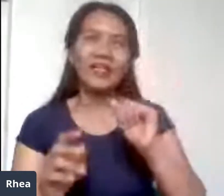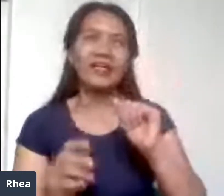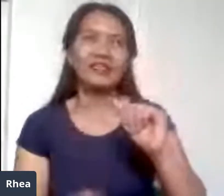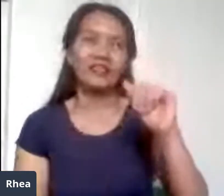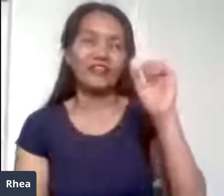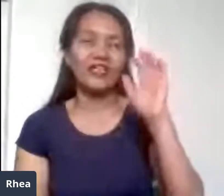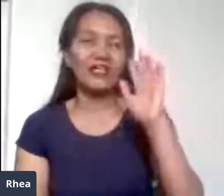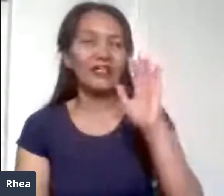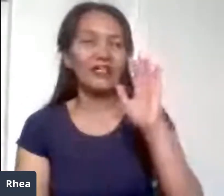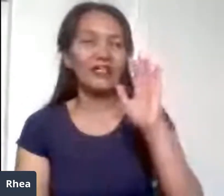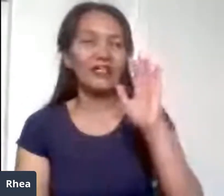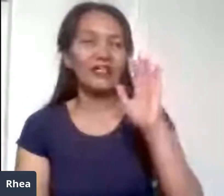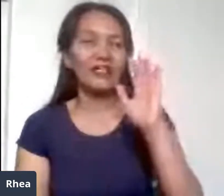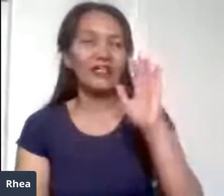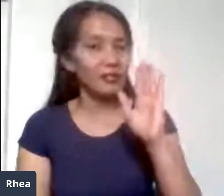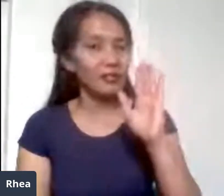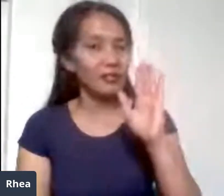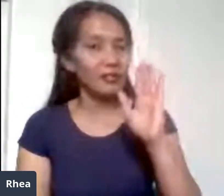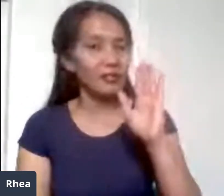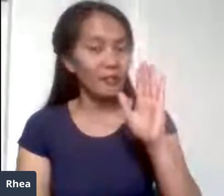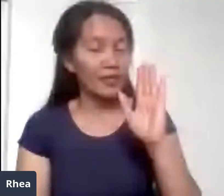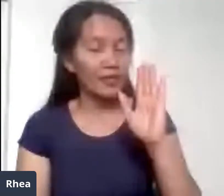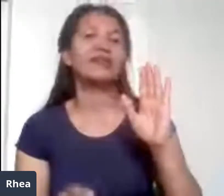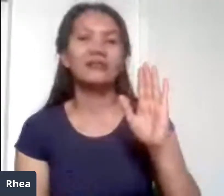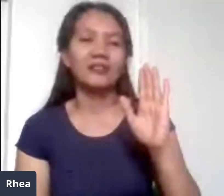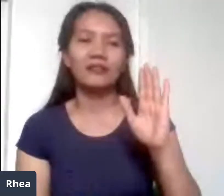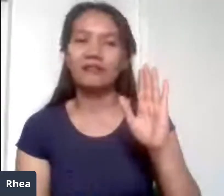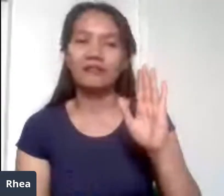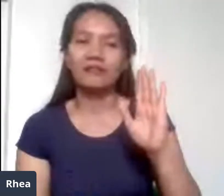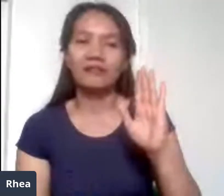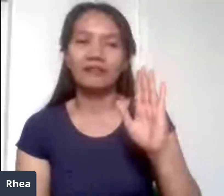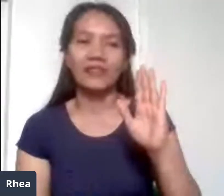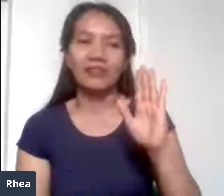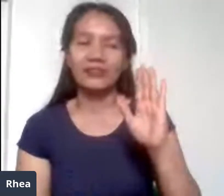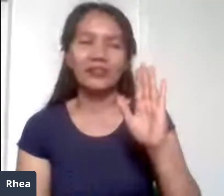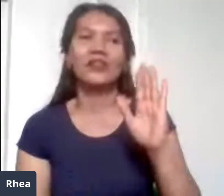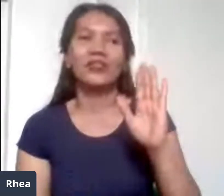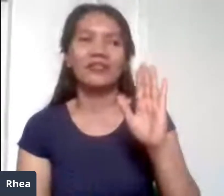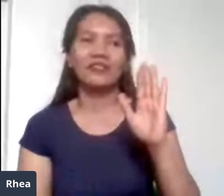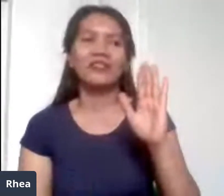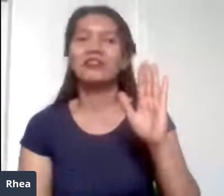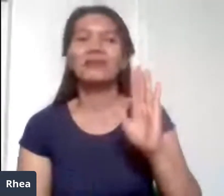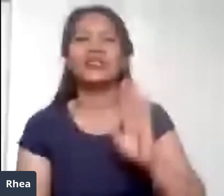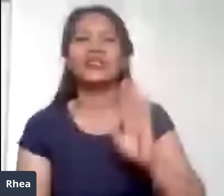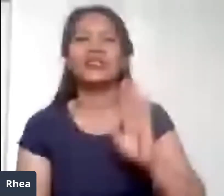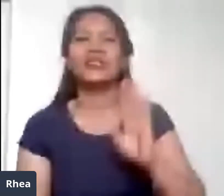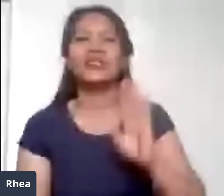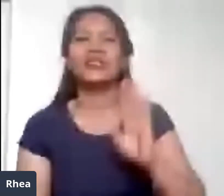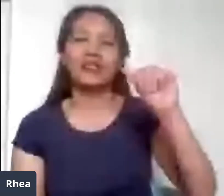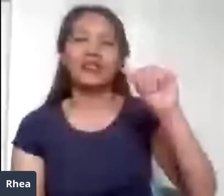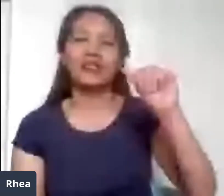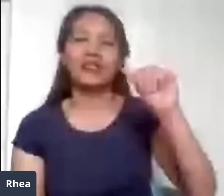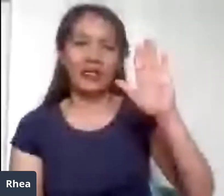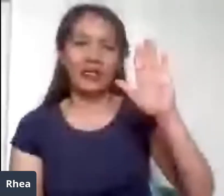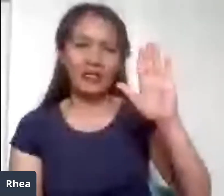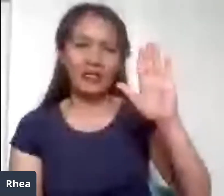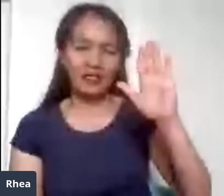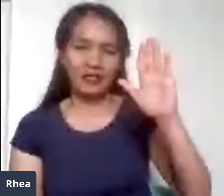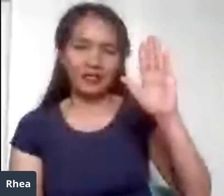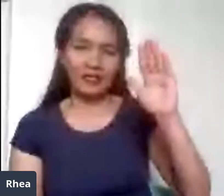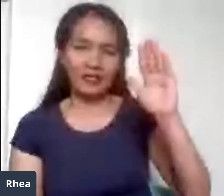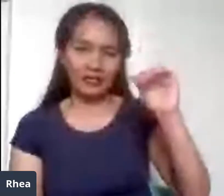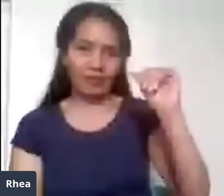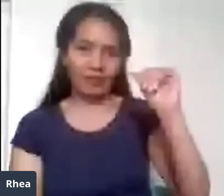You might be asking, both hands. If you are a left-handed person or a right-handed person, it's okay. Doesn't